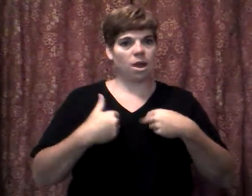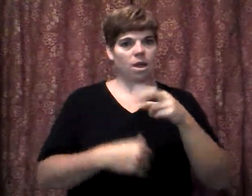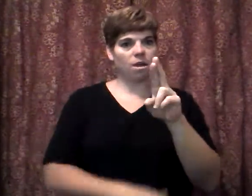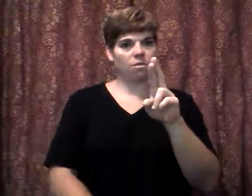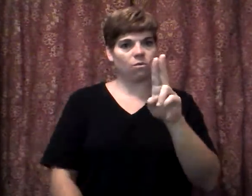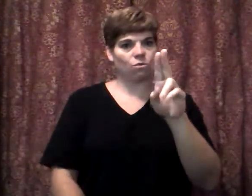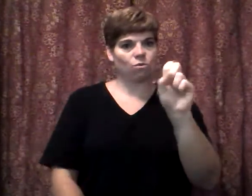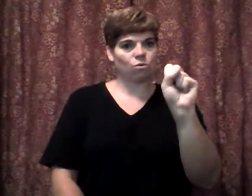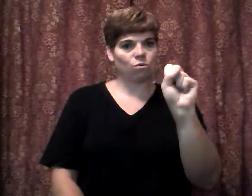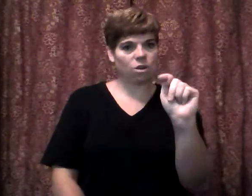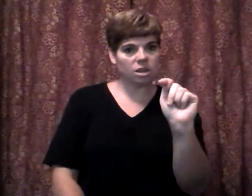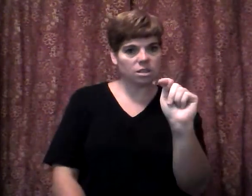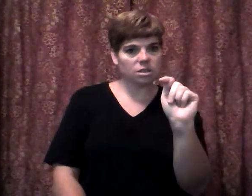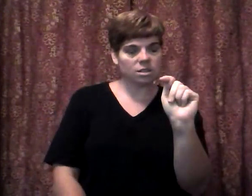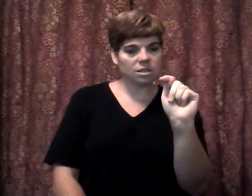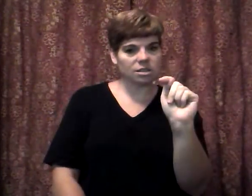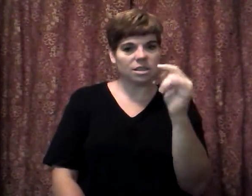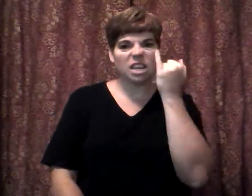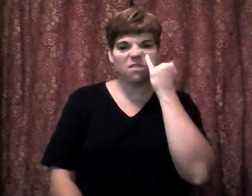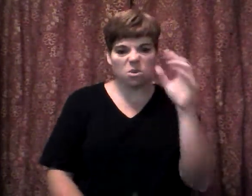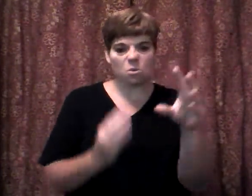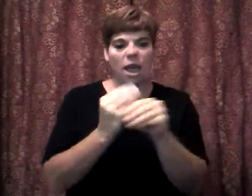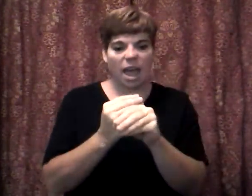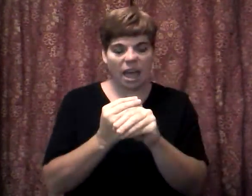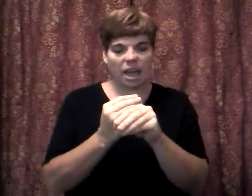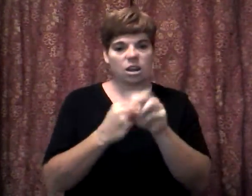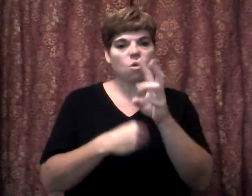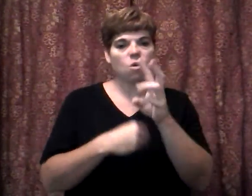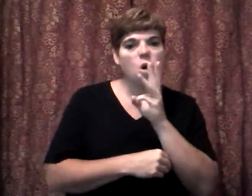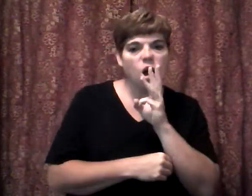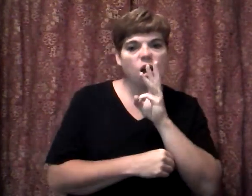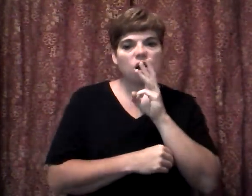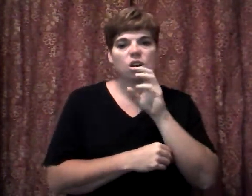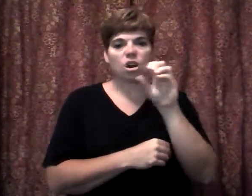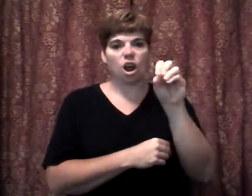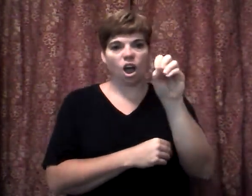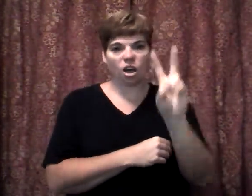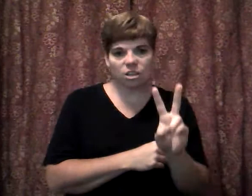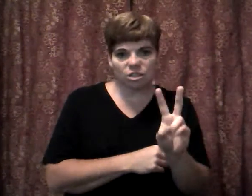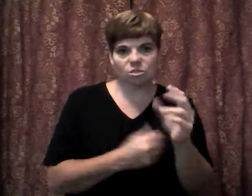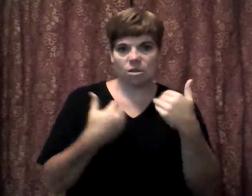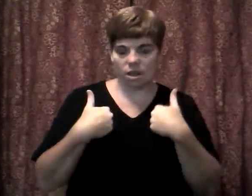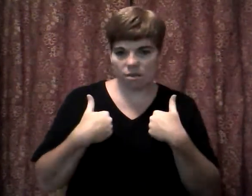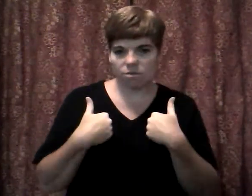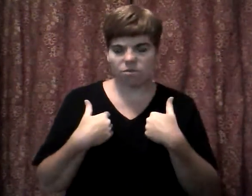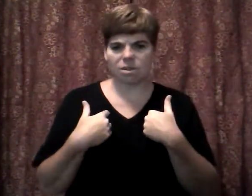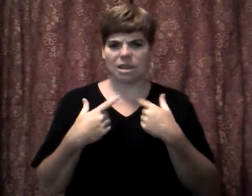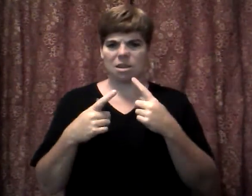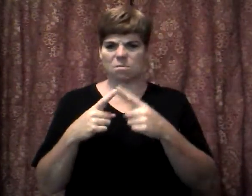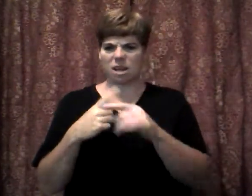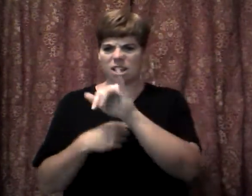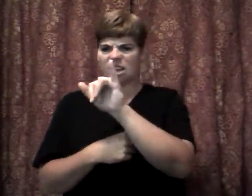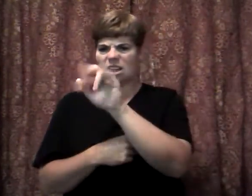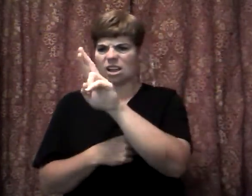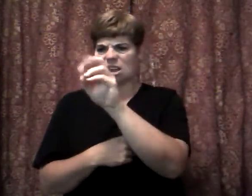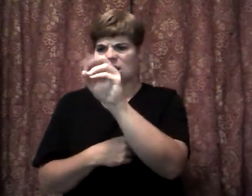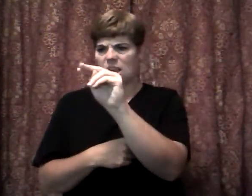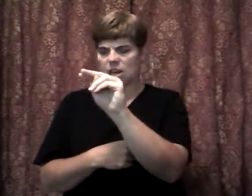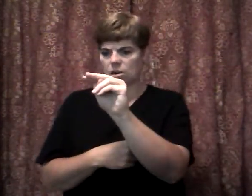no longer iron anymore. It's something completely new. It's rust. Okay? So this